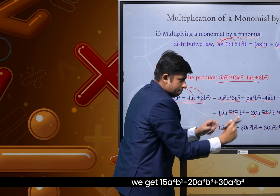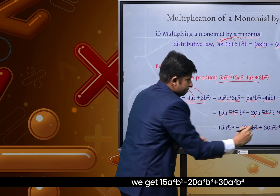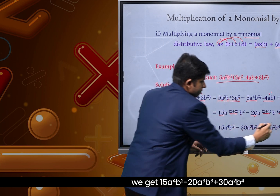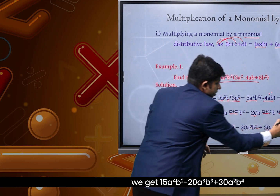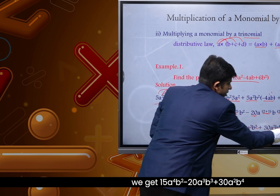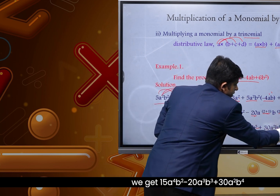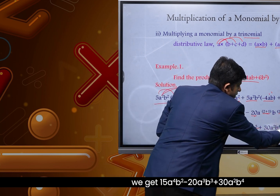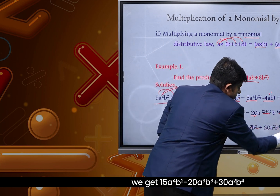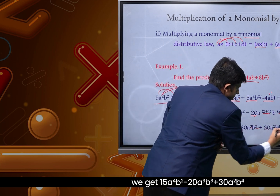4.